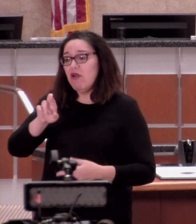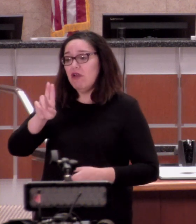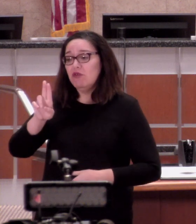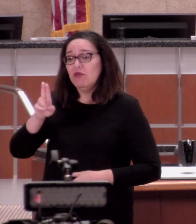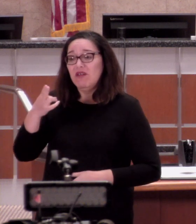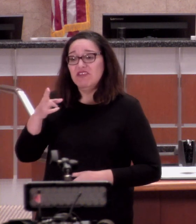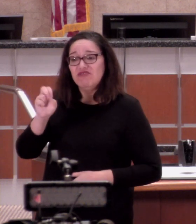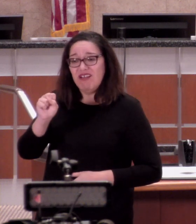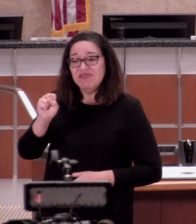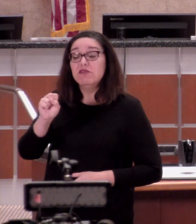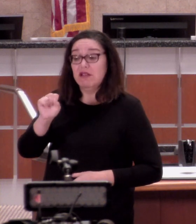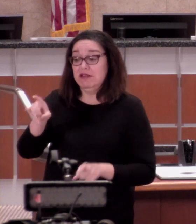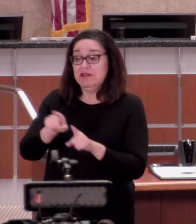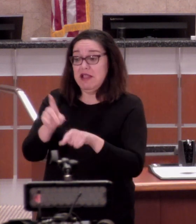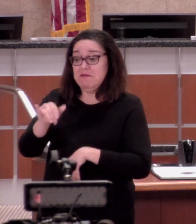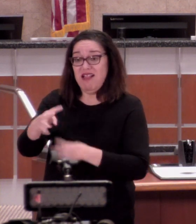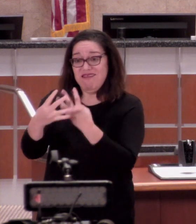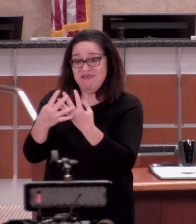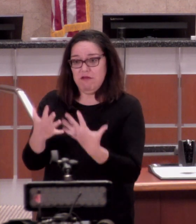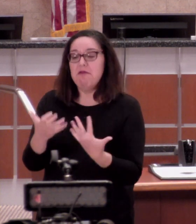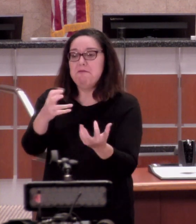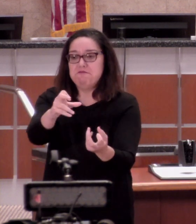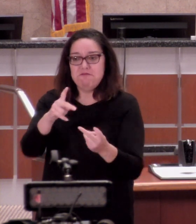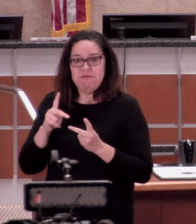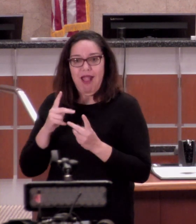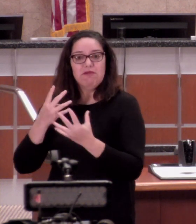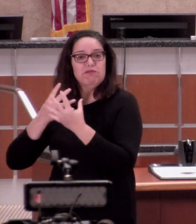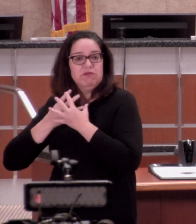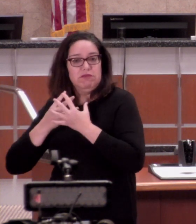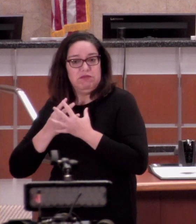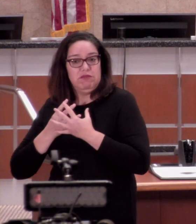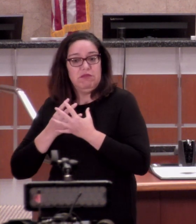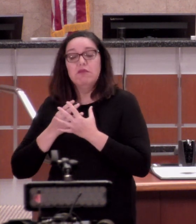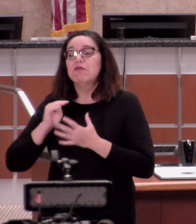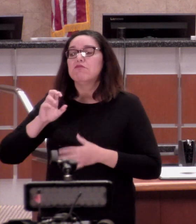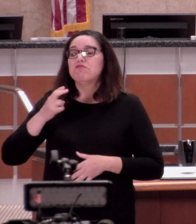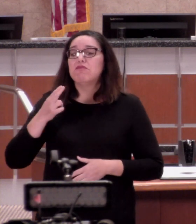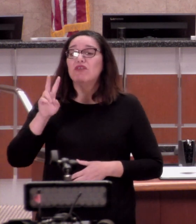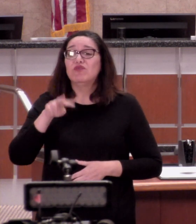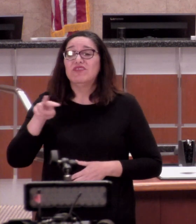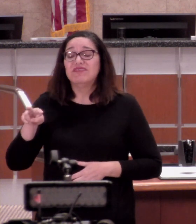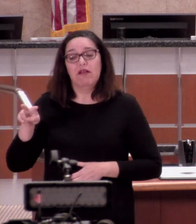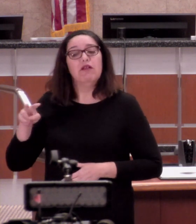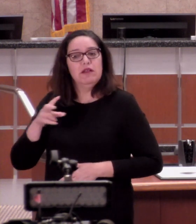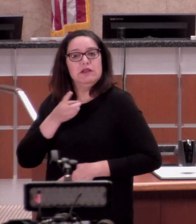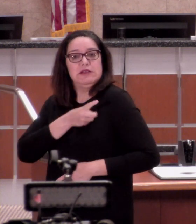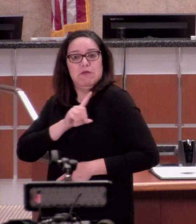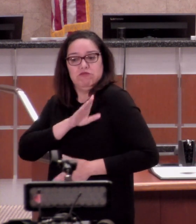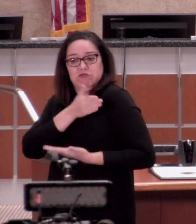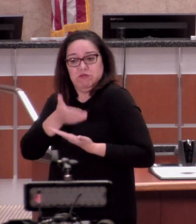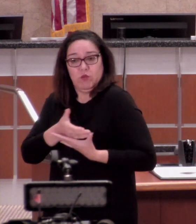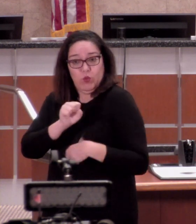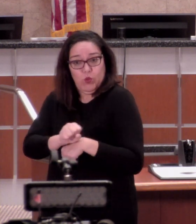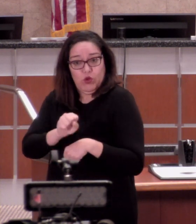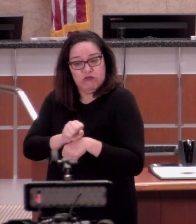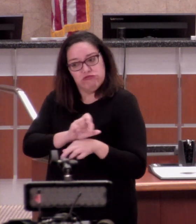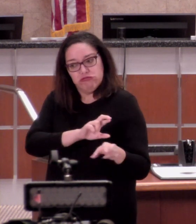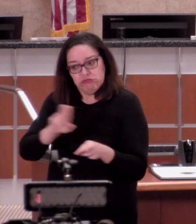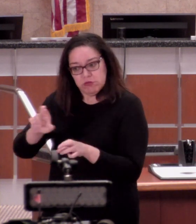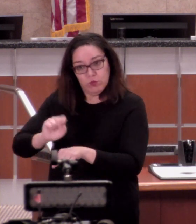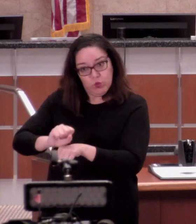day. On March 22nd, Deputy Young arrived to his workstation to start his work